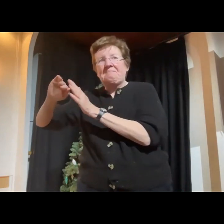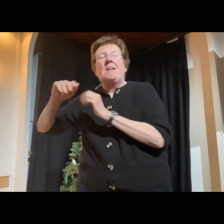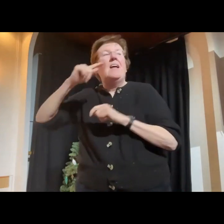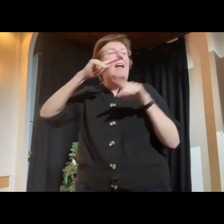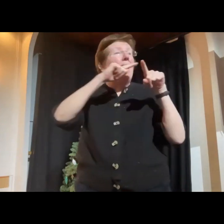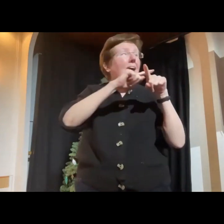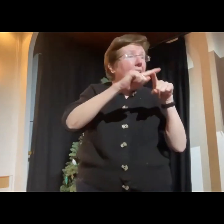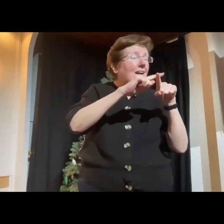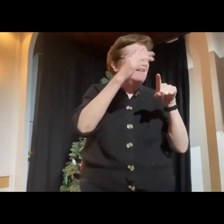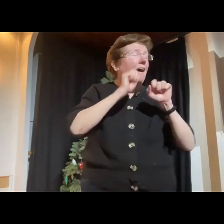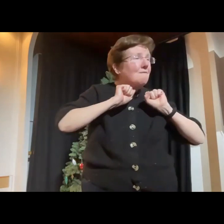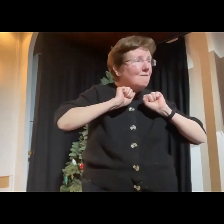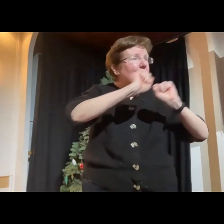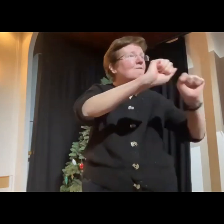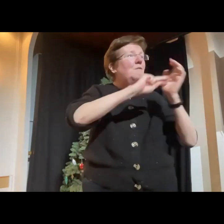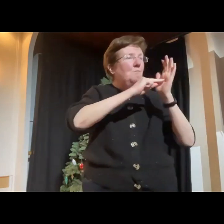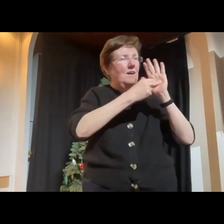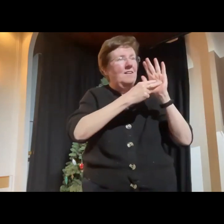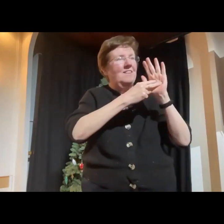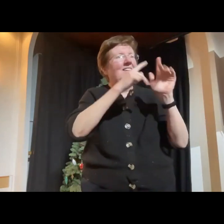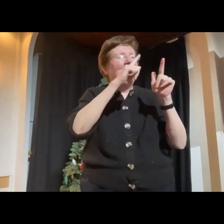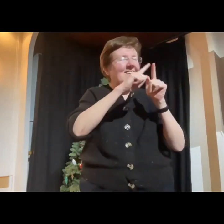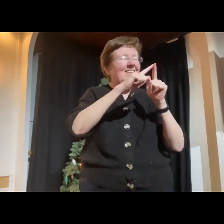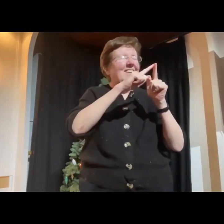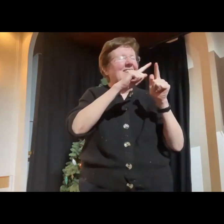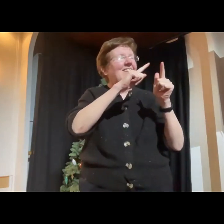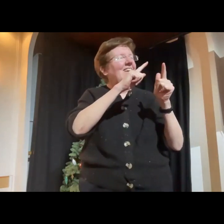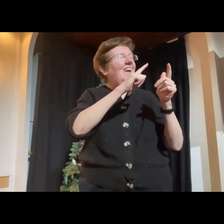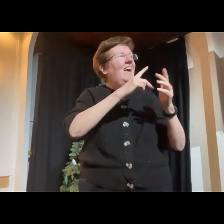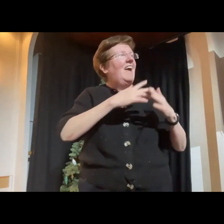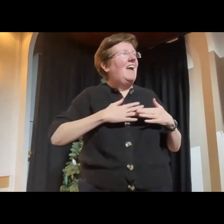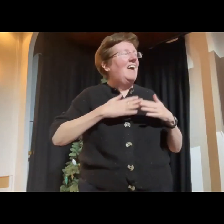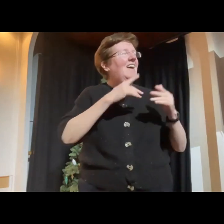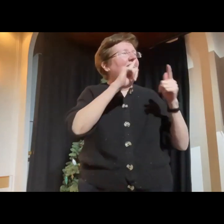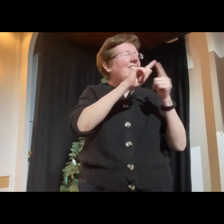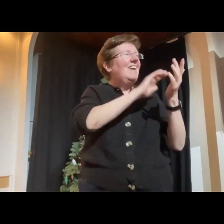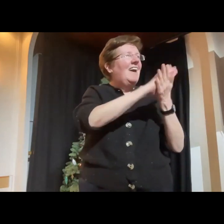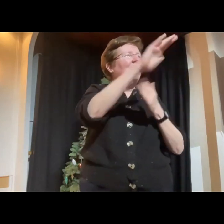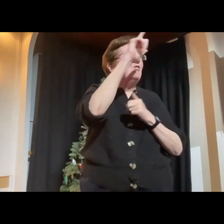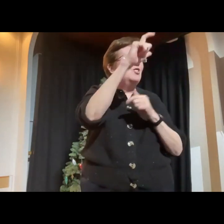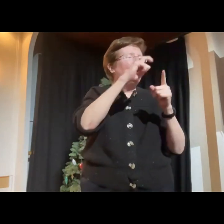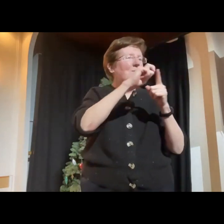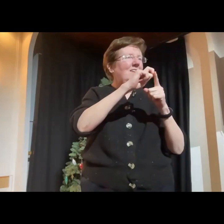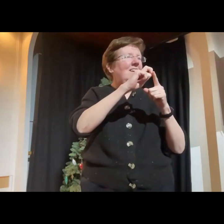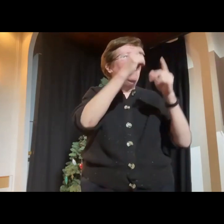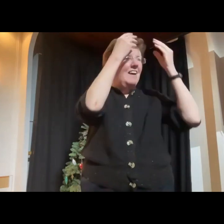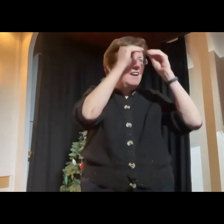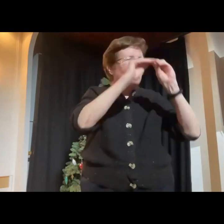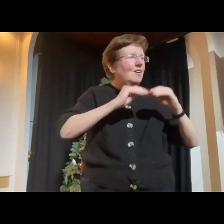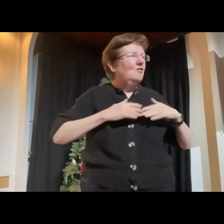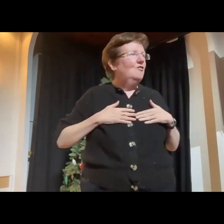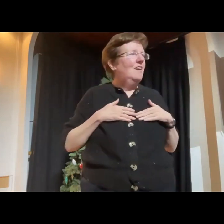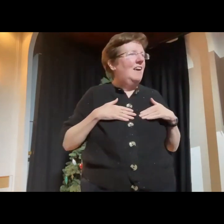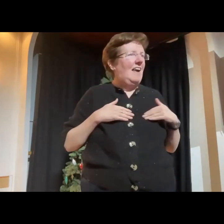a different plan. So in England, everyone has their own plan, and it's called an EHCP, which